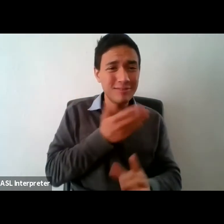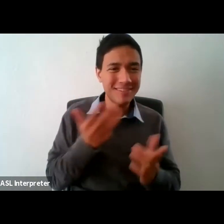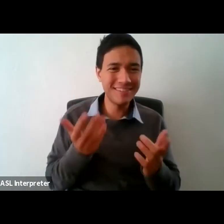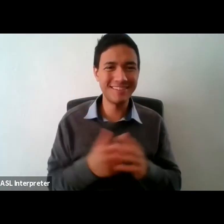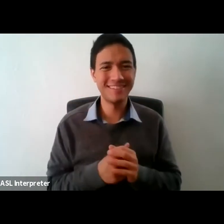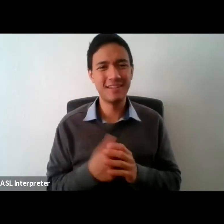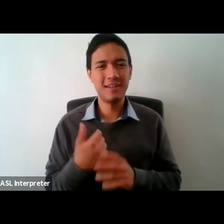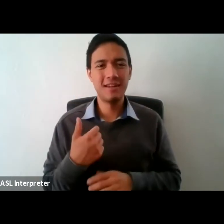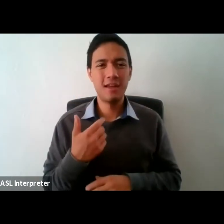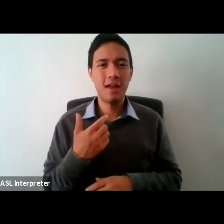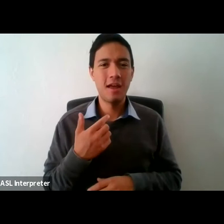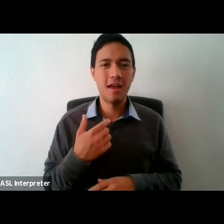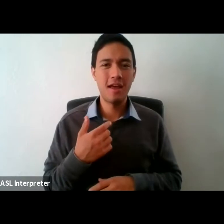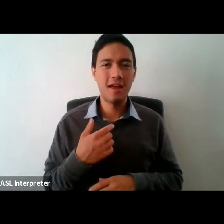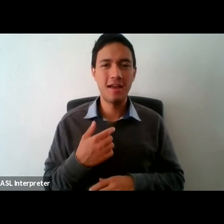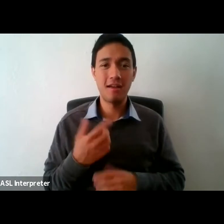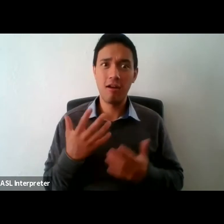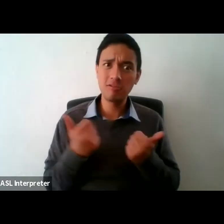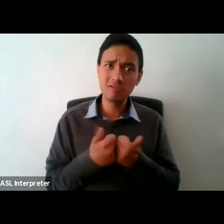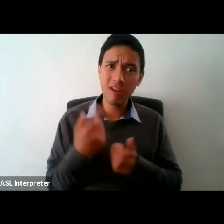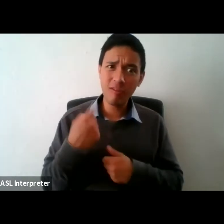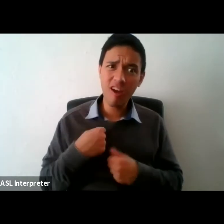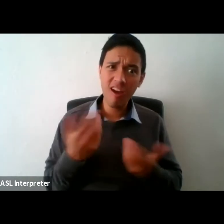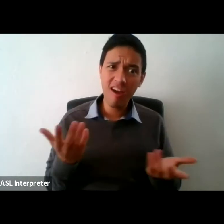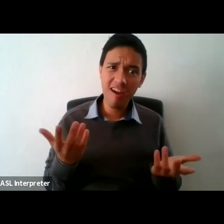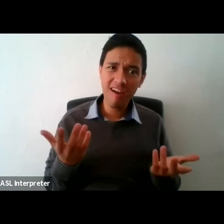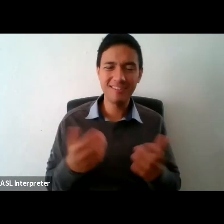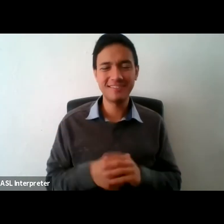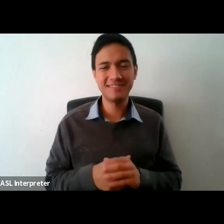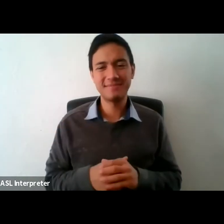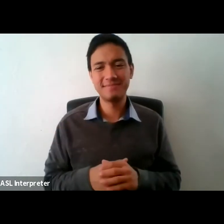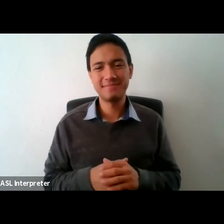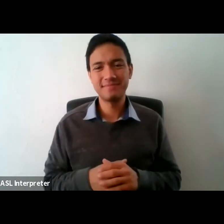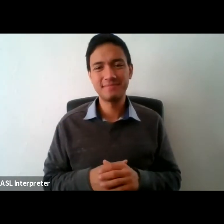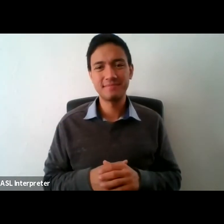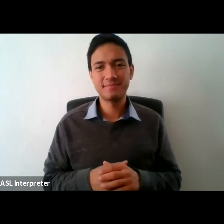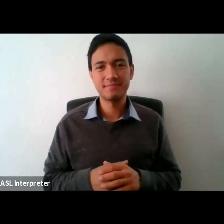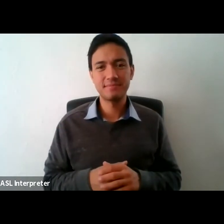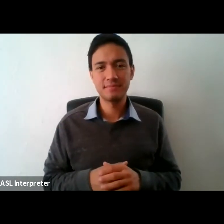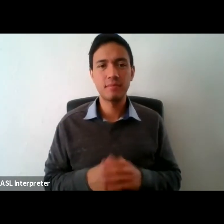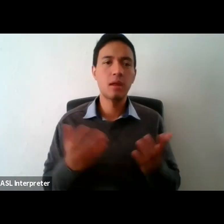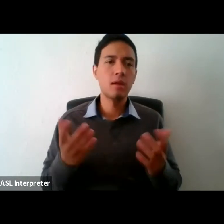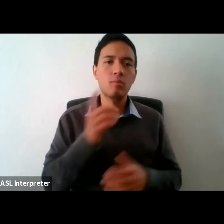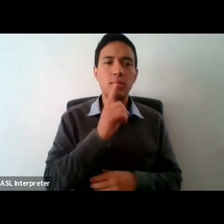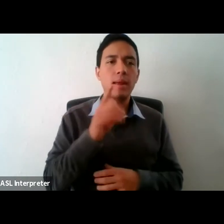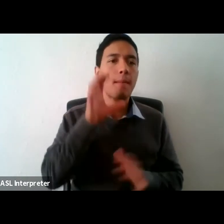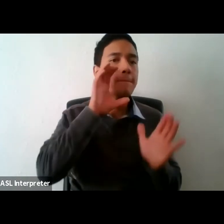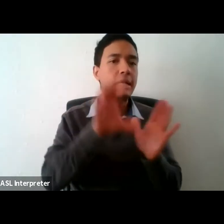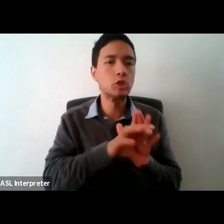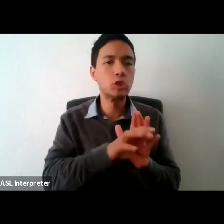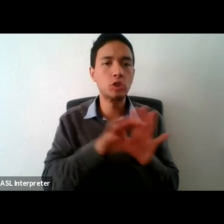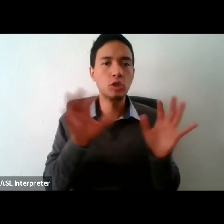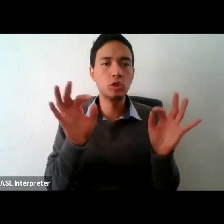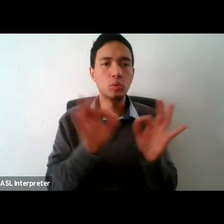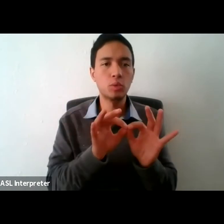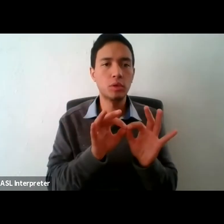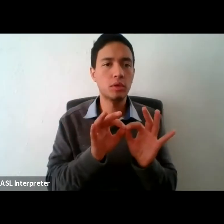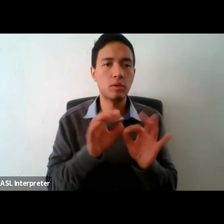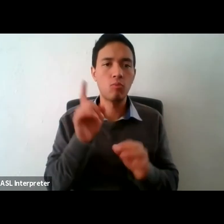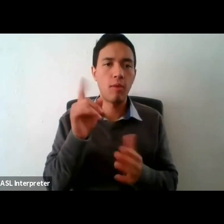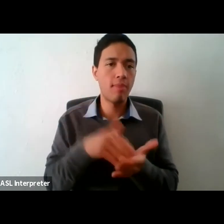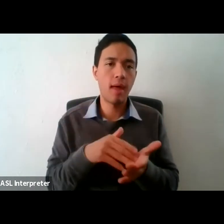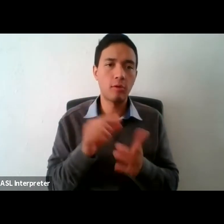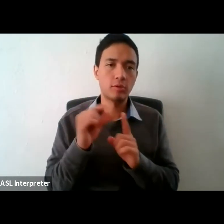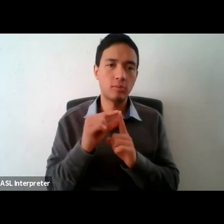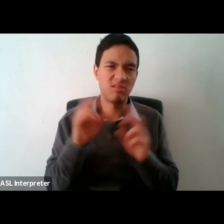be quite challenging for me. But since a picture is worth 1,000 words, I hope a video is even more impactful